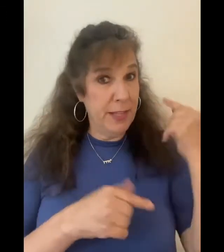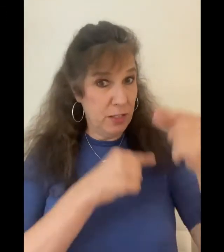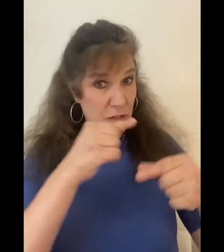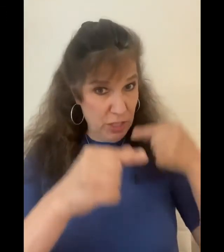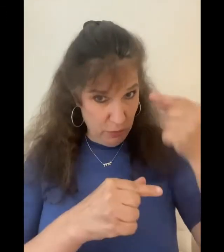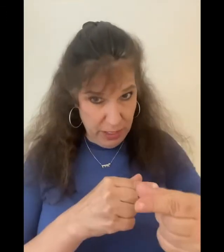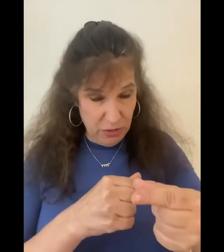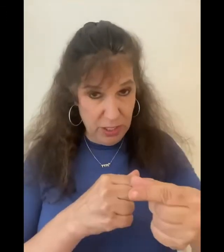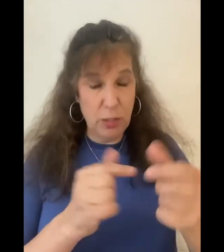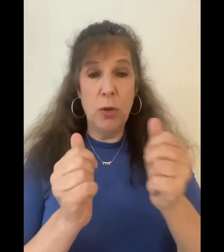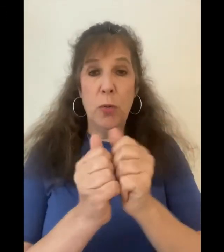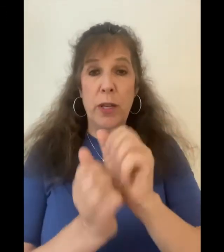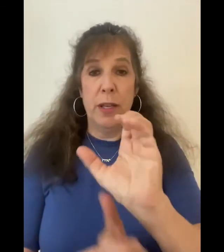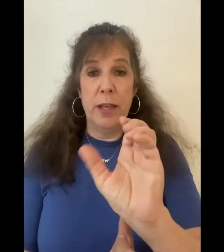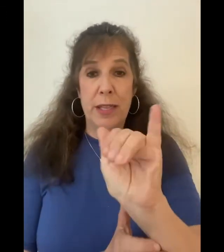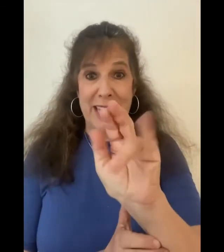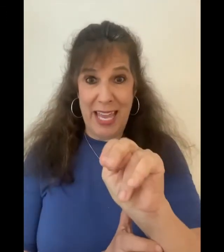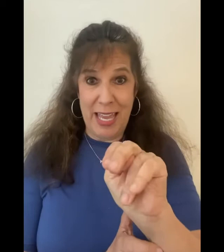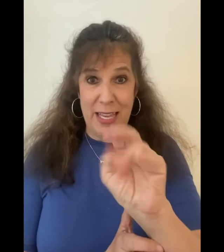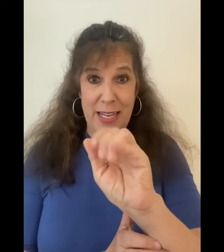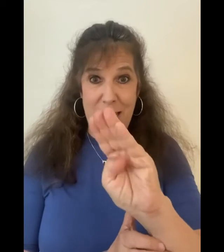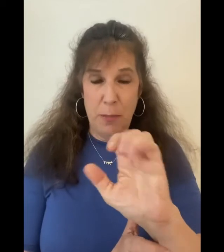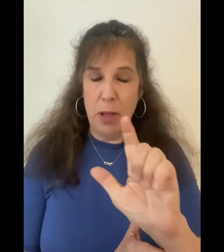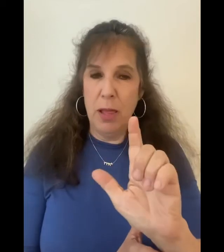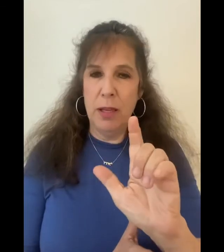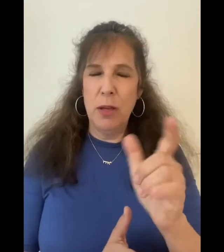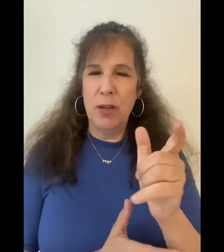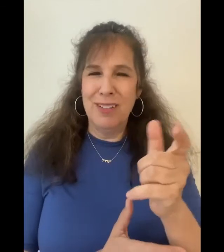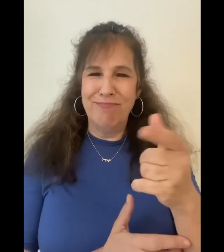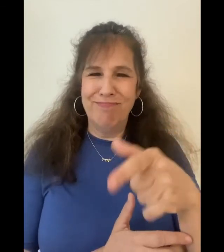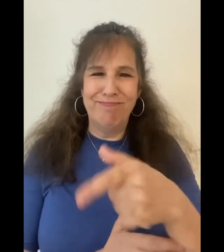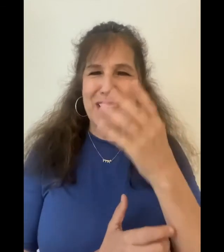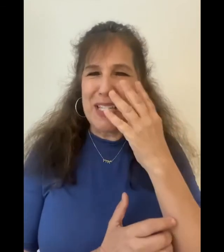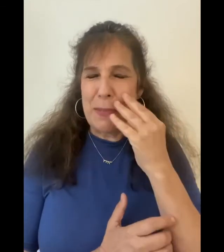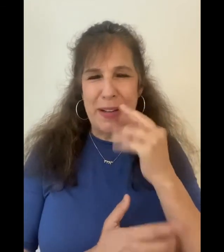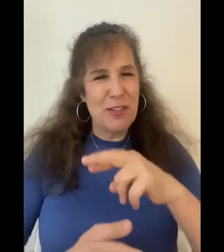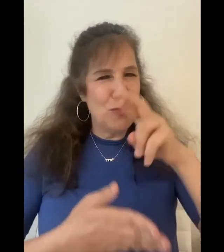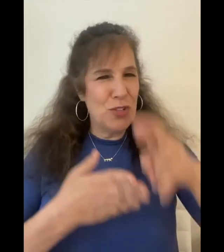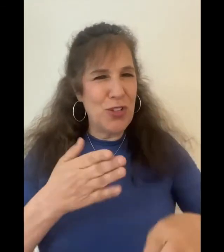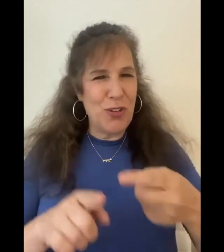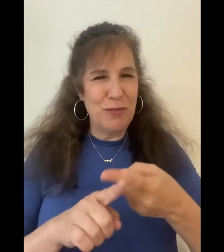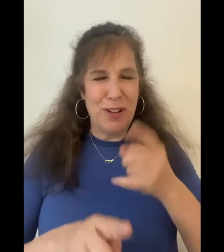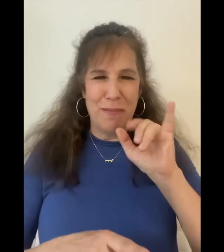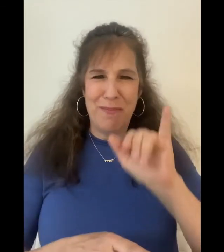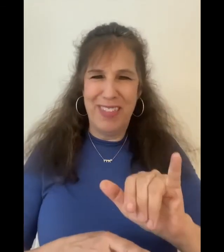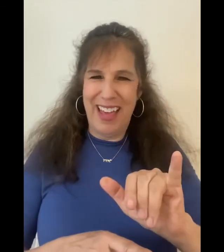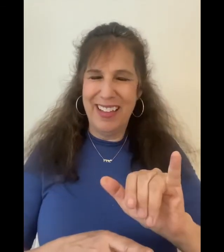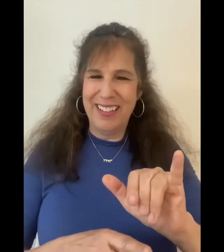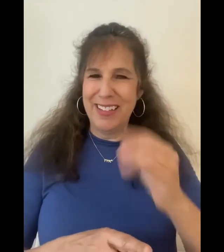or the ramification of having such a thing, of having this concept of not only true and false, but good